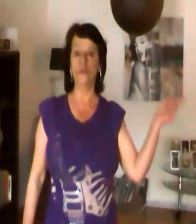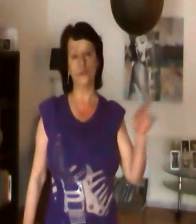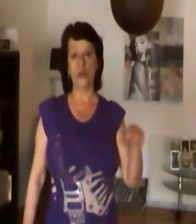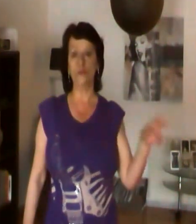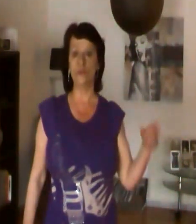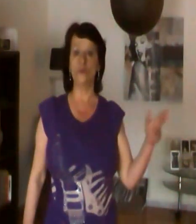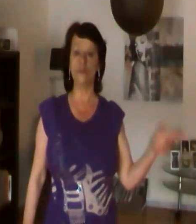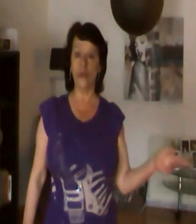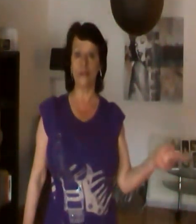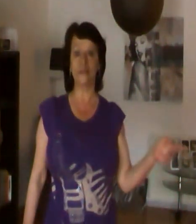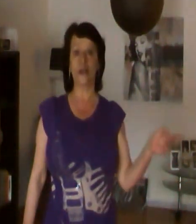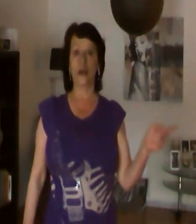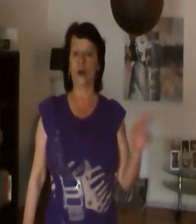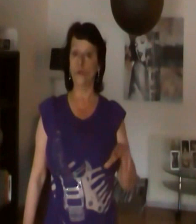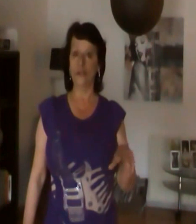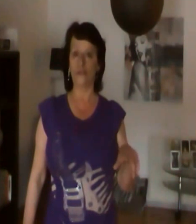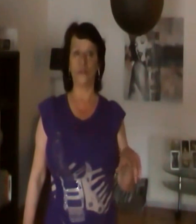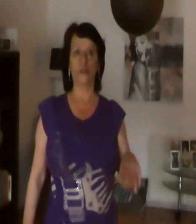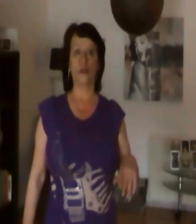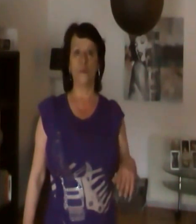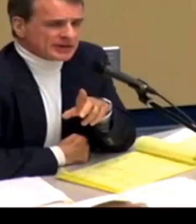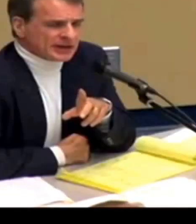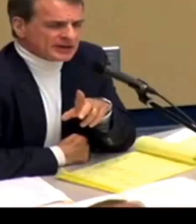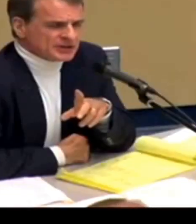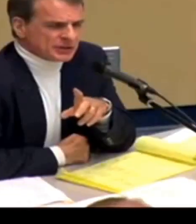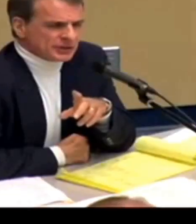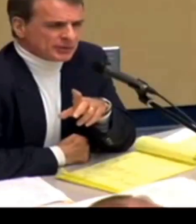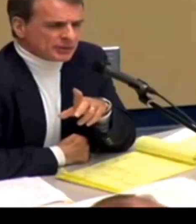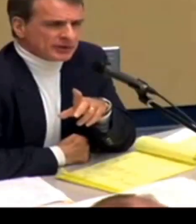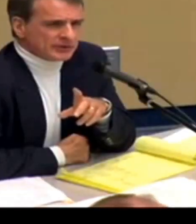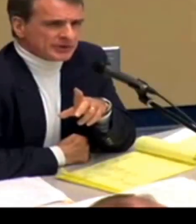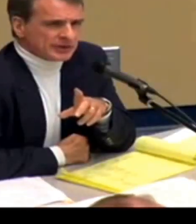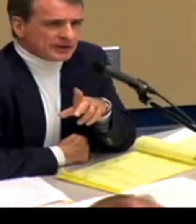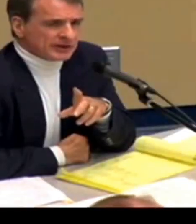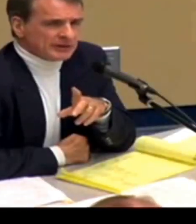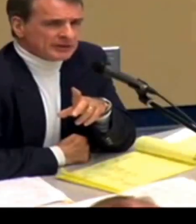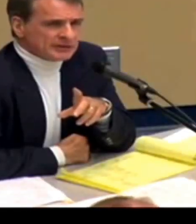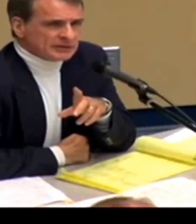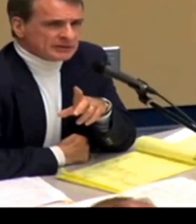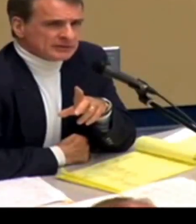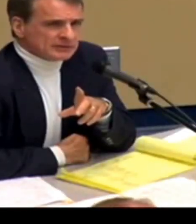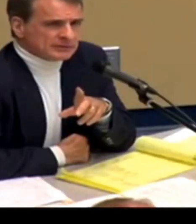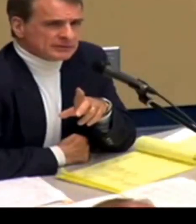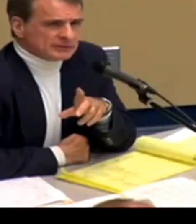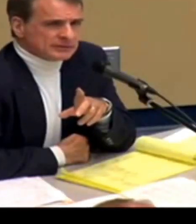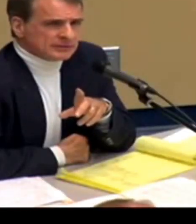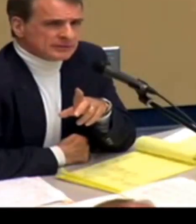living Tyrannosaurus Rex on Earth. I disagreed with what you said there. It is impossible